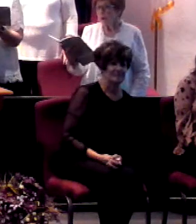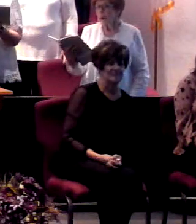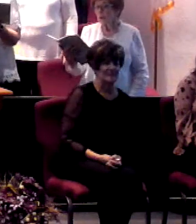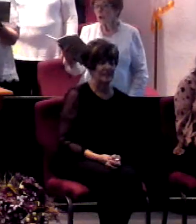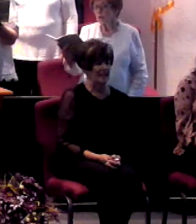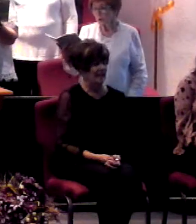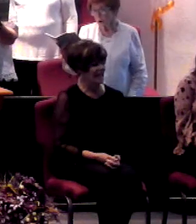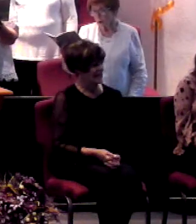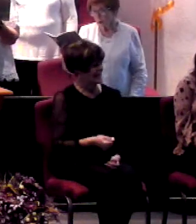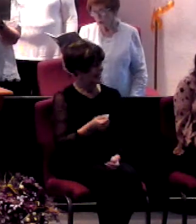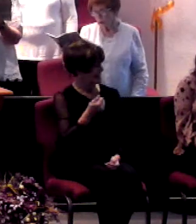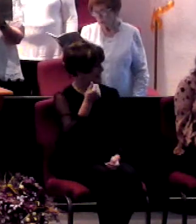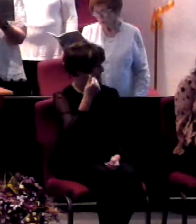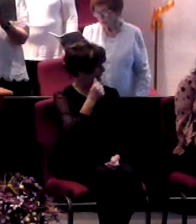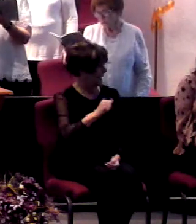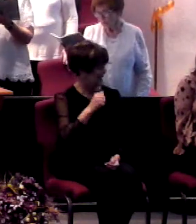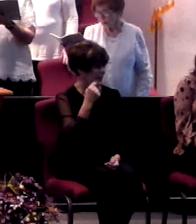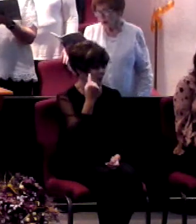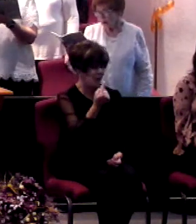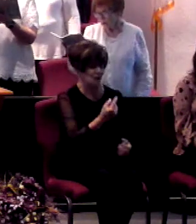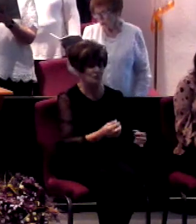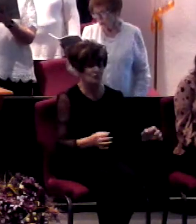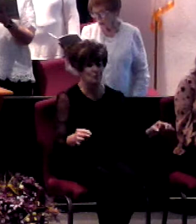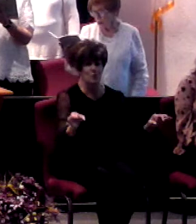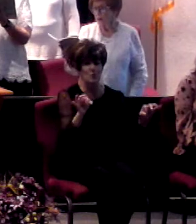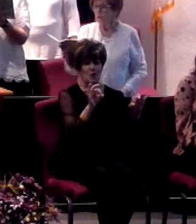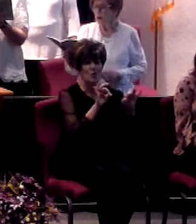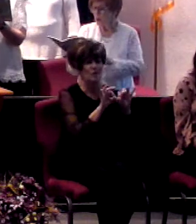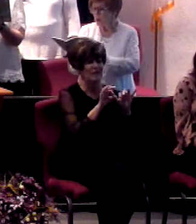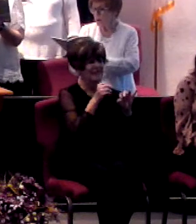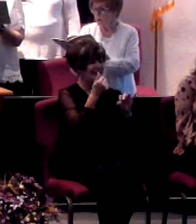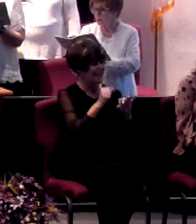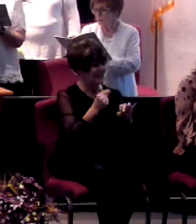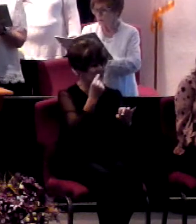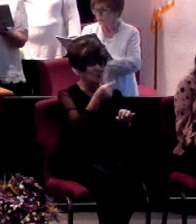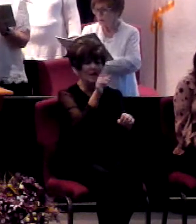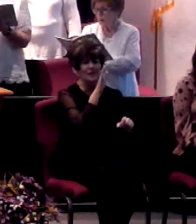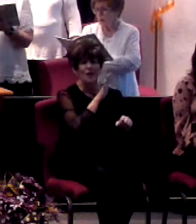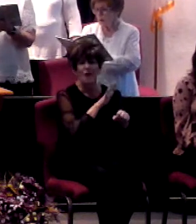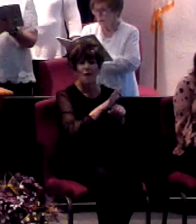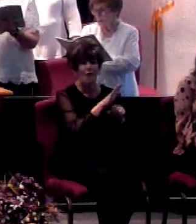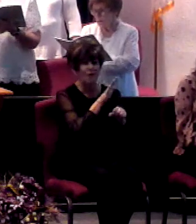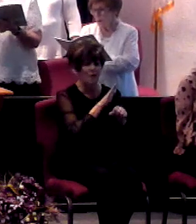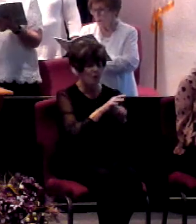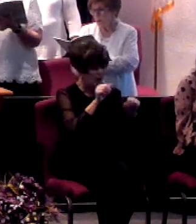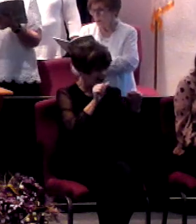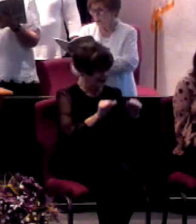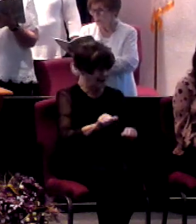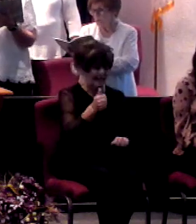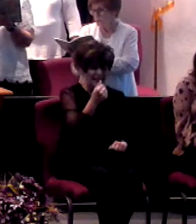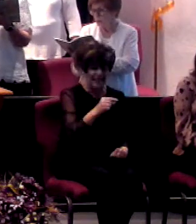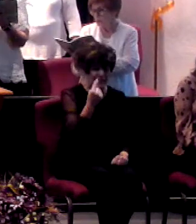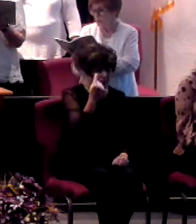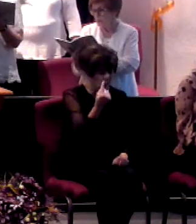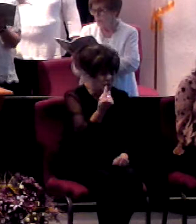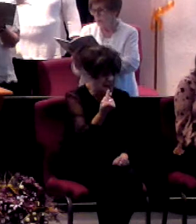Is anyone worthy? Is anyone whole? Is anyone able